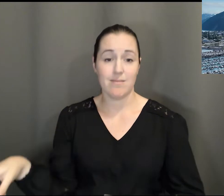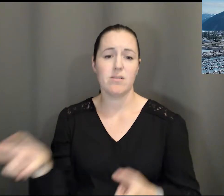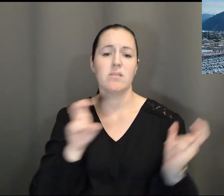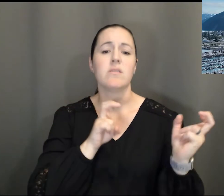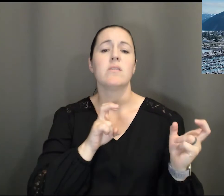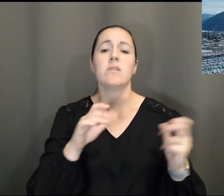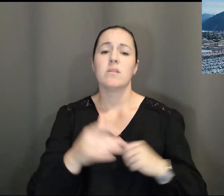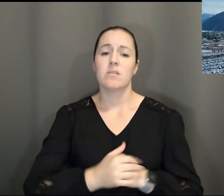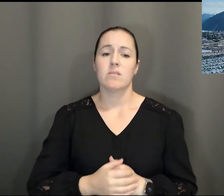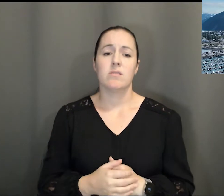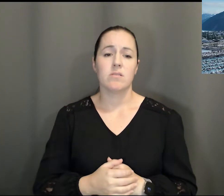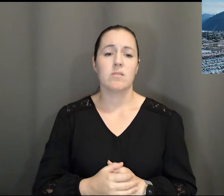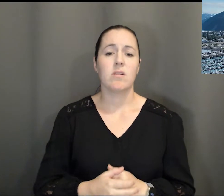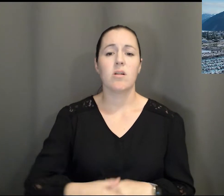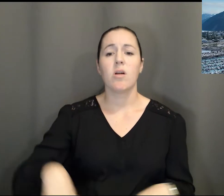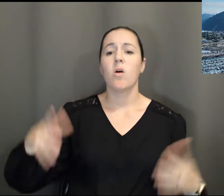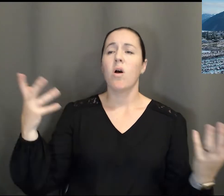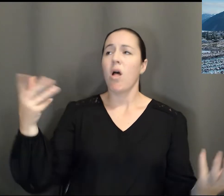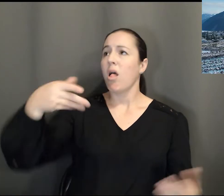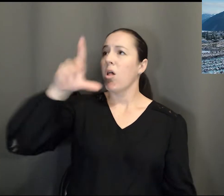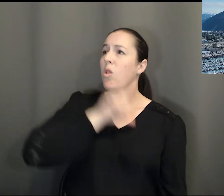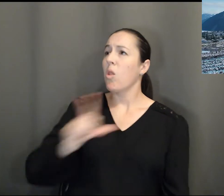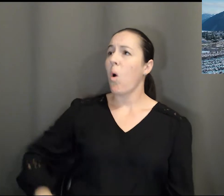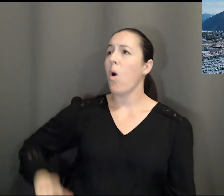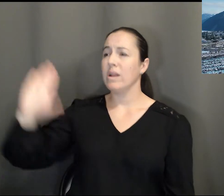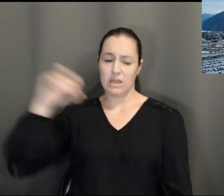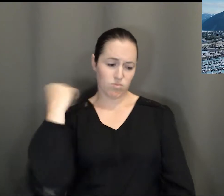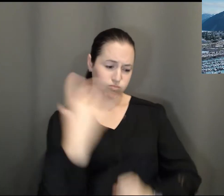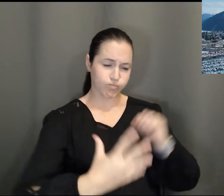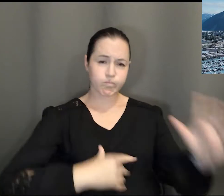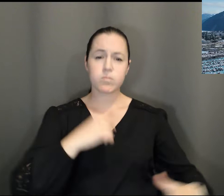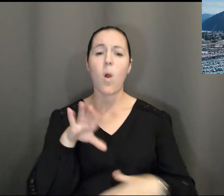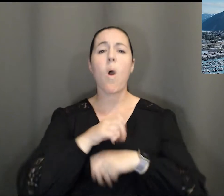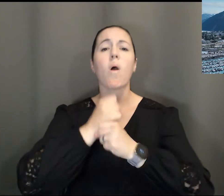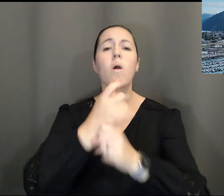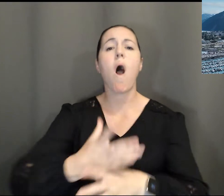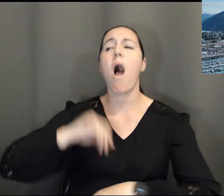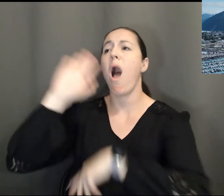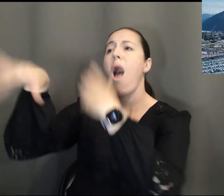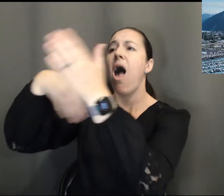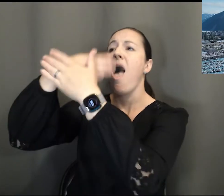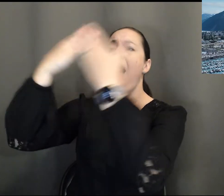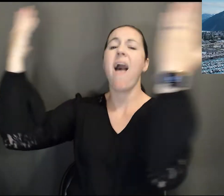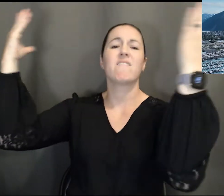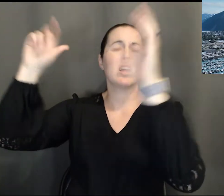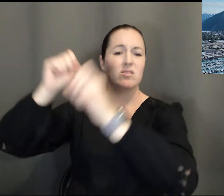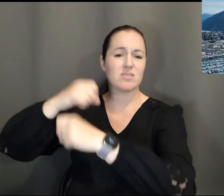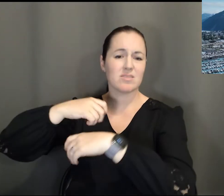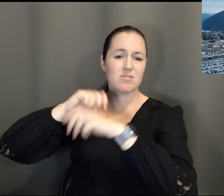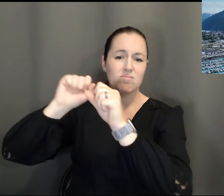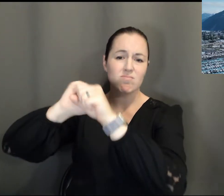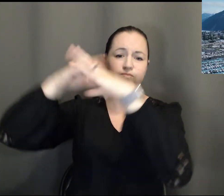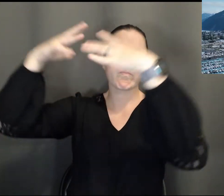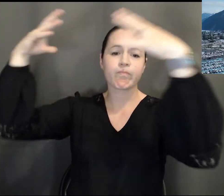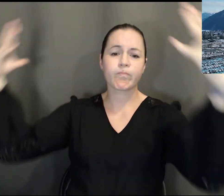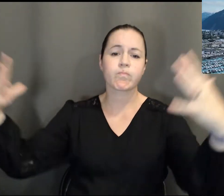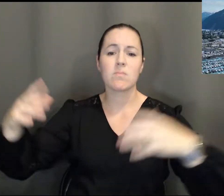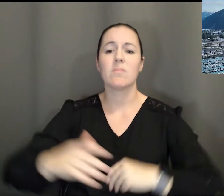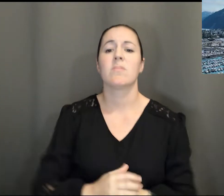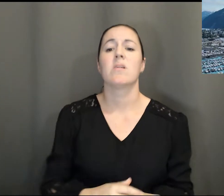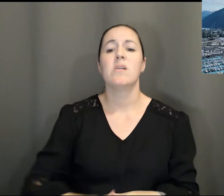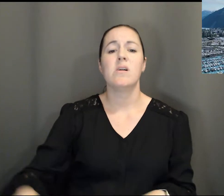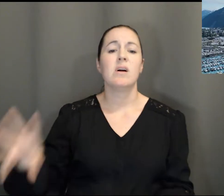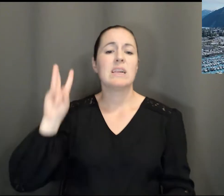He gave the sea its boundaries and locked the oceans in vast reservoirs. Let everyone in the world stand in awe of